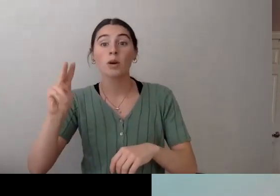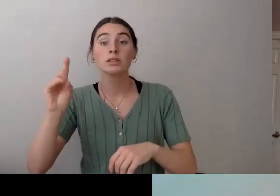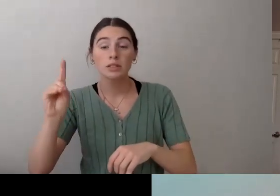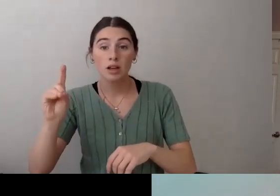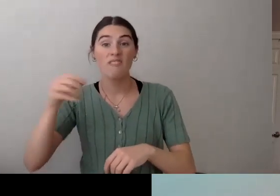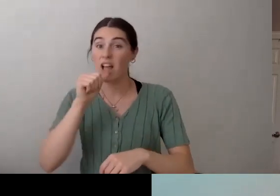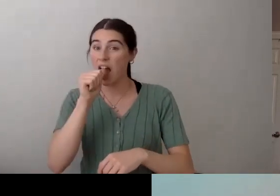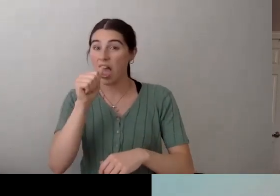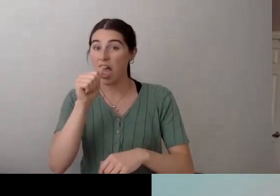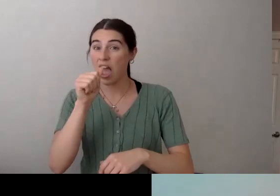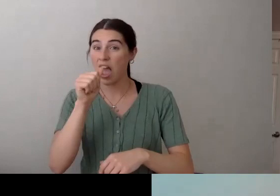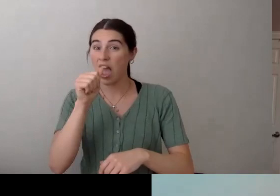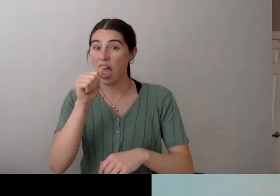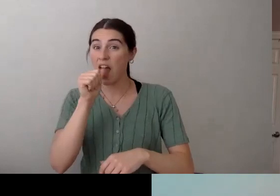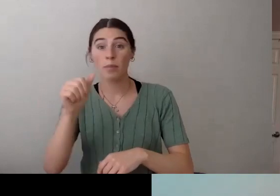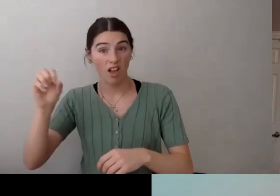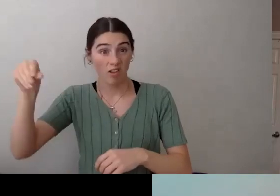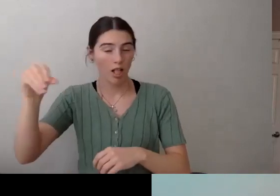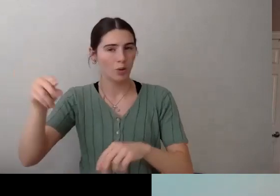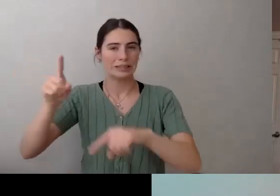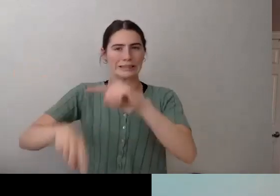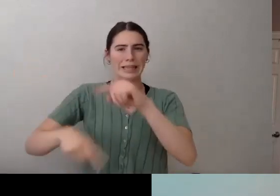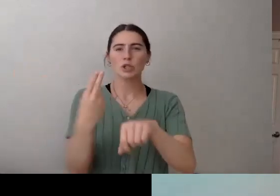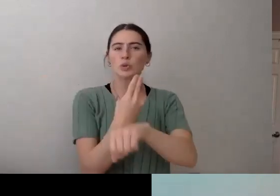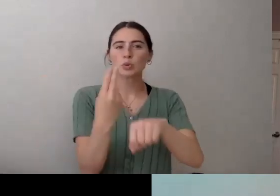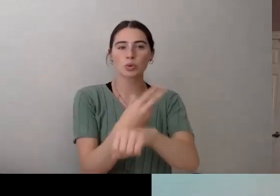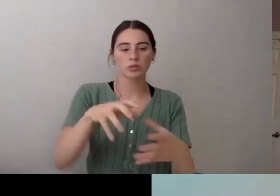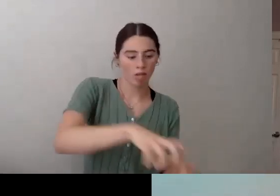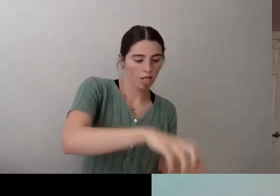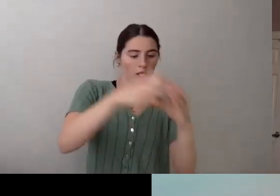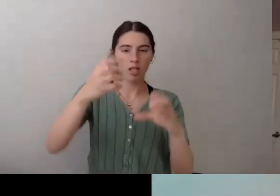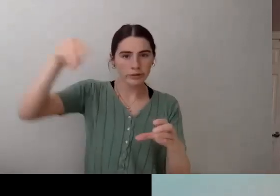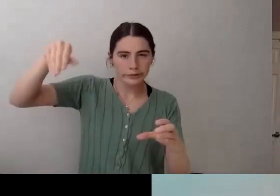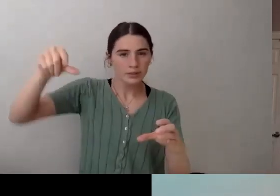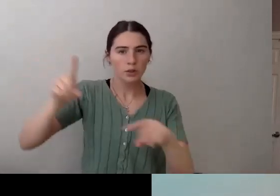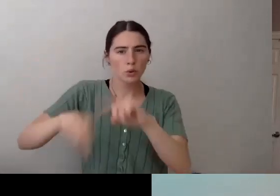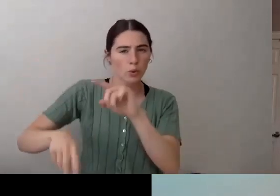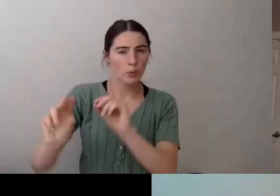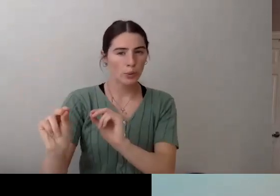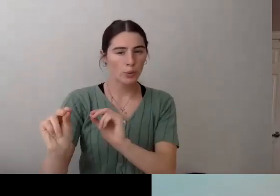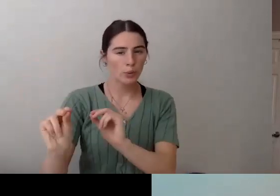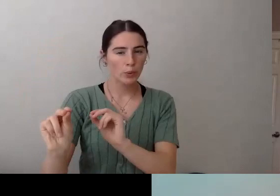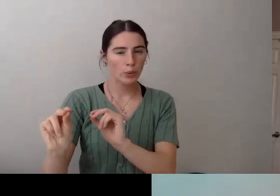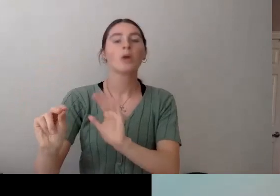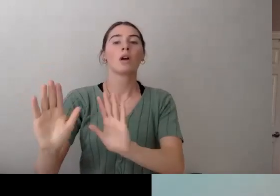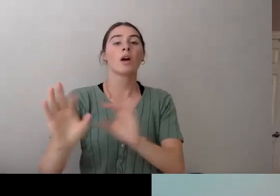So what we're gonna do is actually take a 3/4 cup of almond